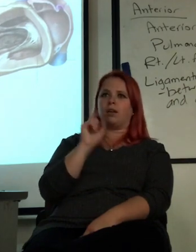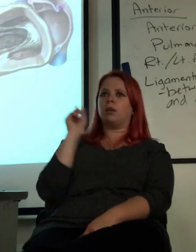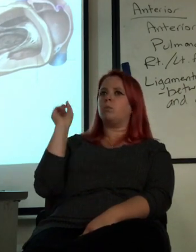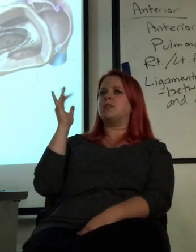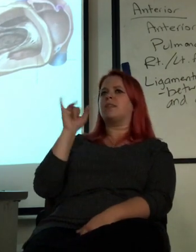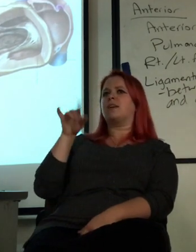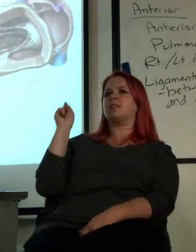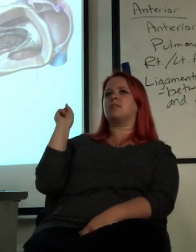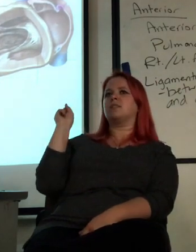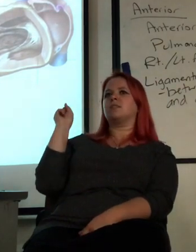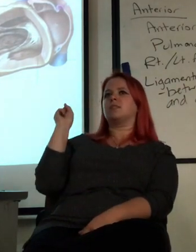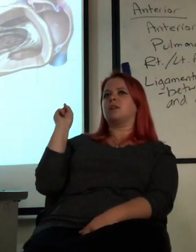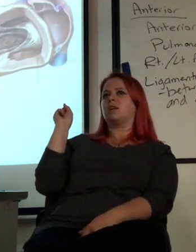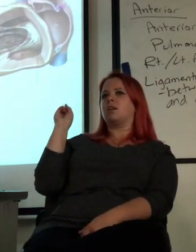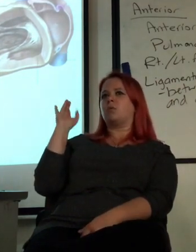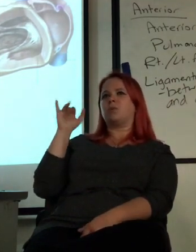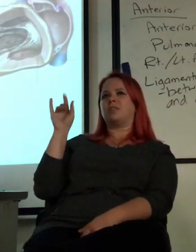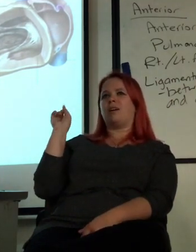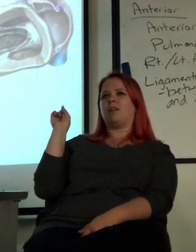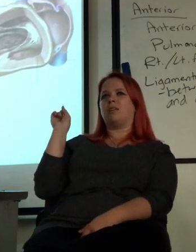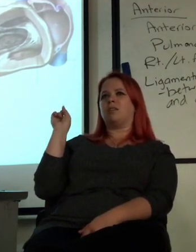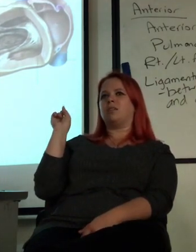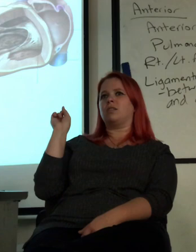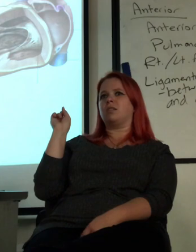here? We're looking at it earlier.